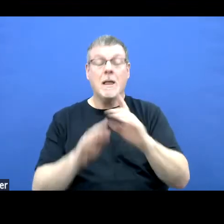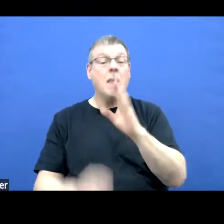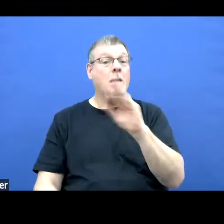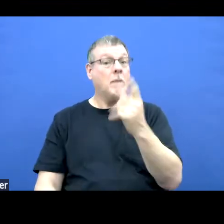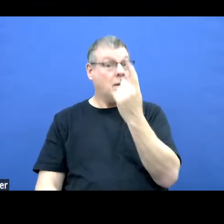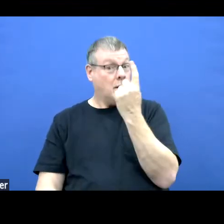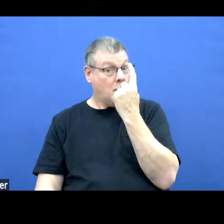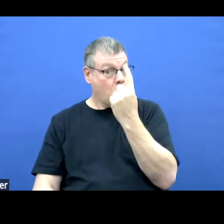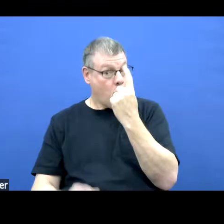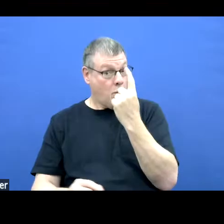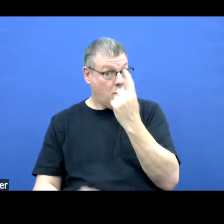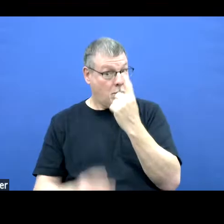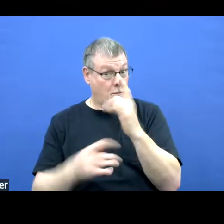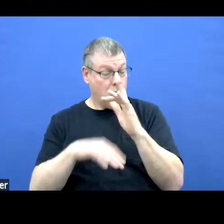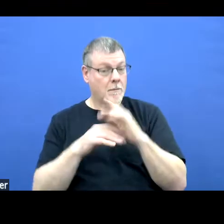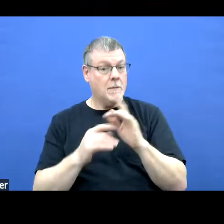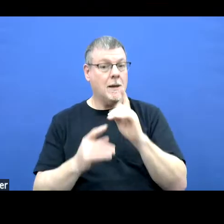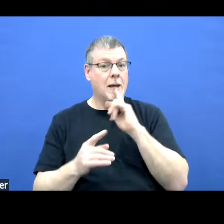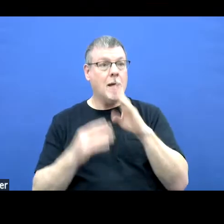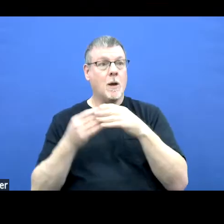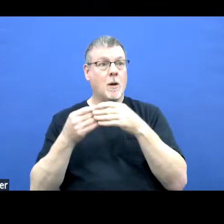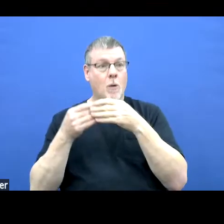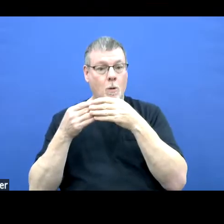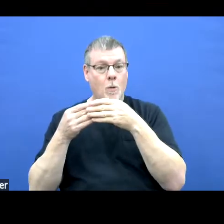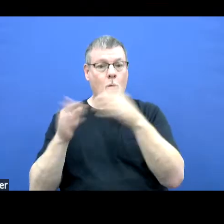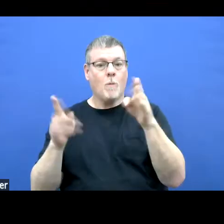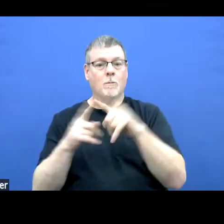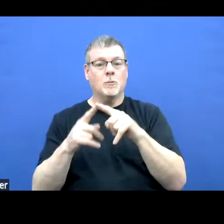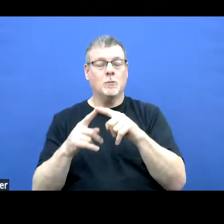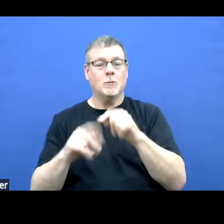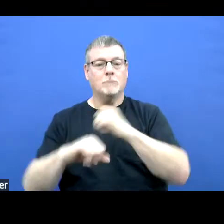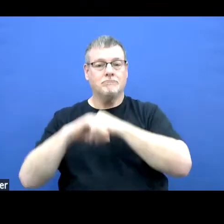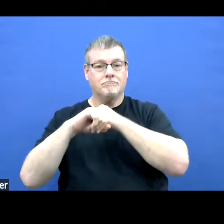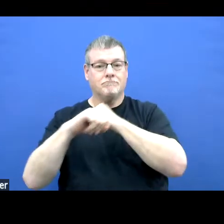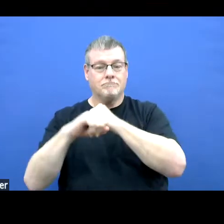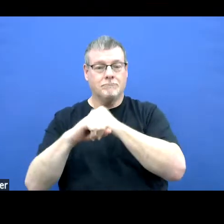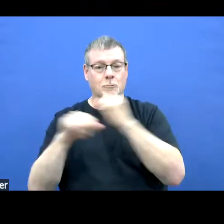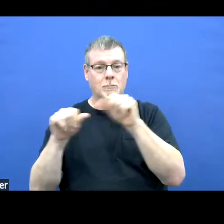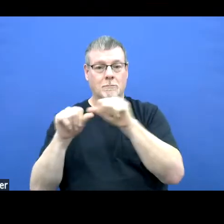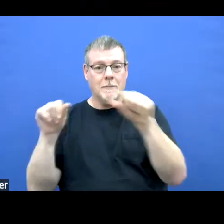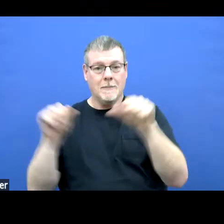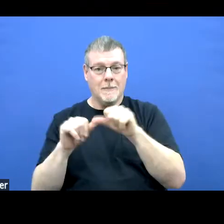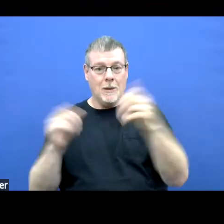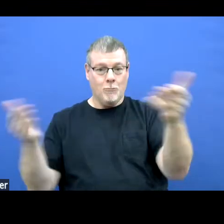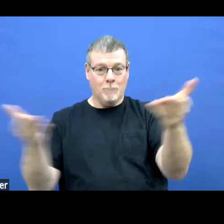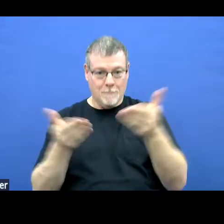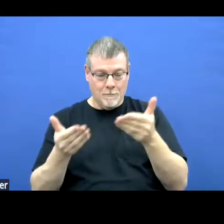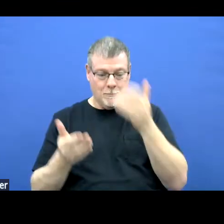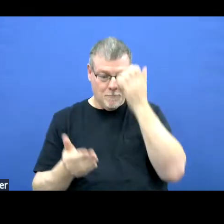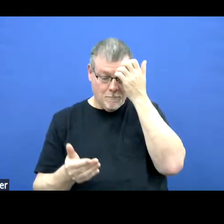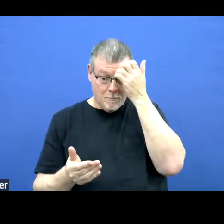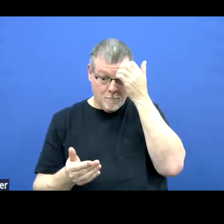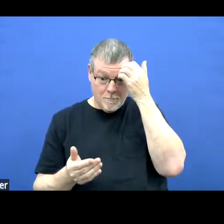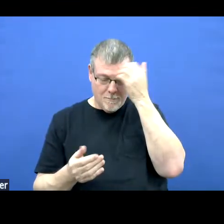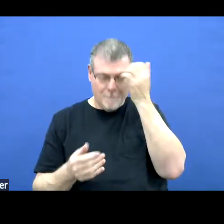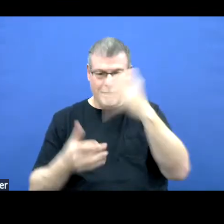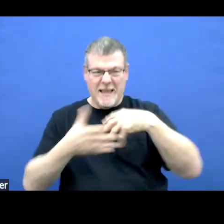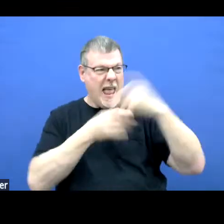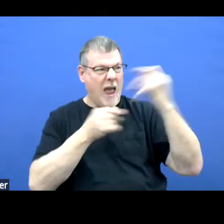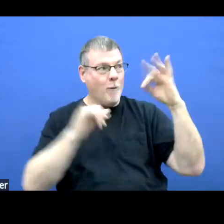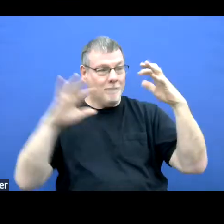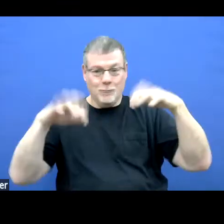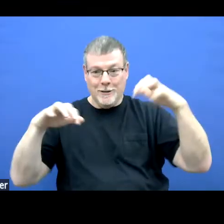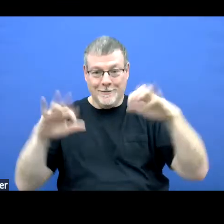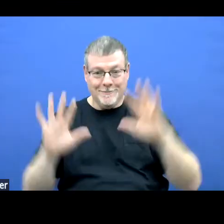door that opens into a secure reception area, so you'll be able to get in out of the rain. Yeah.